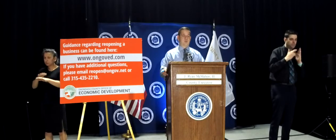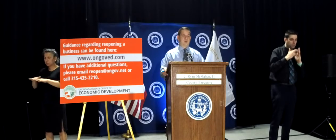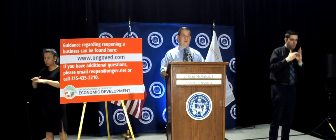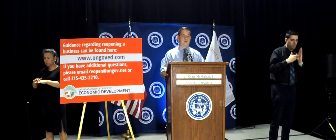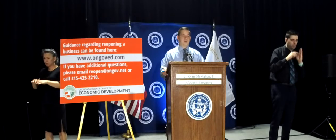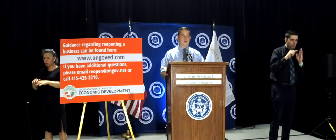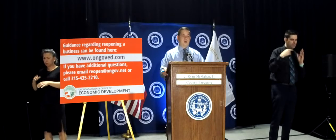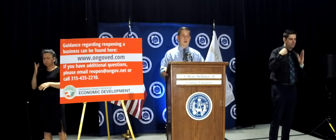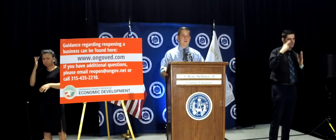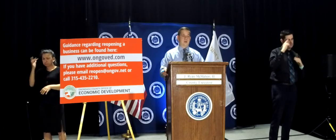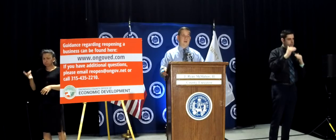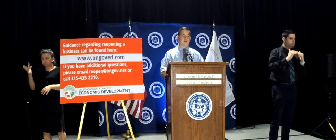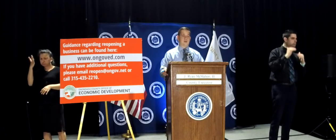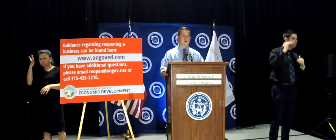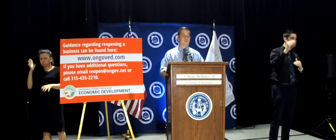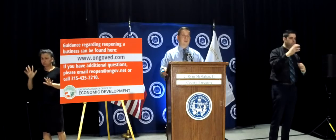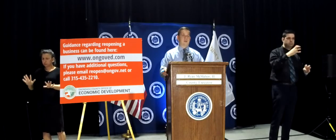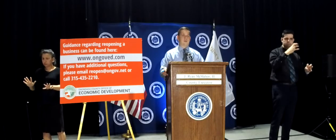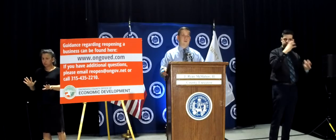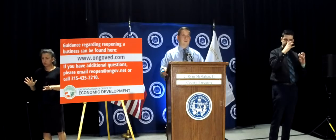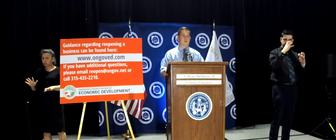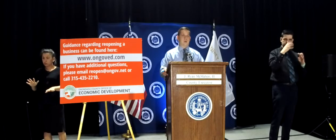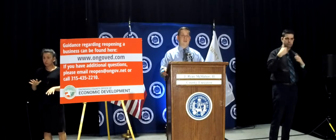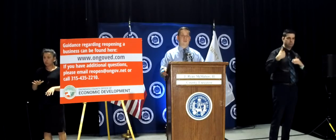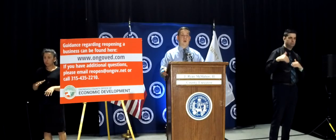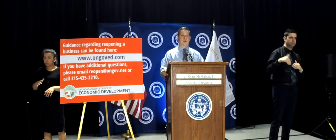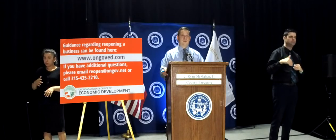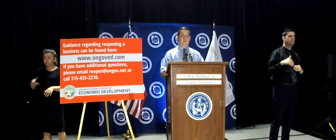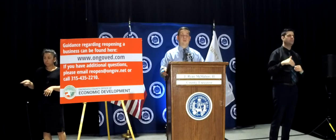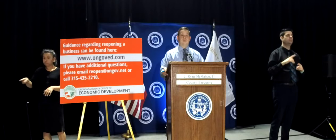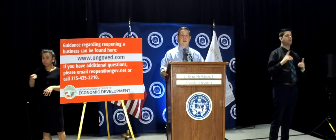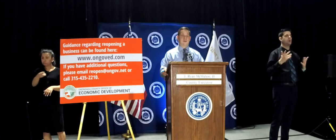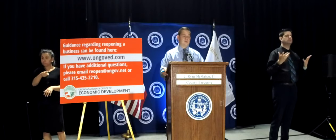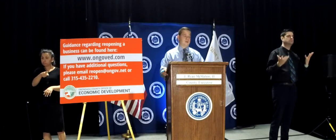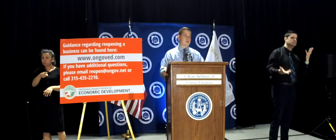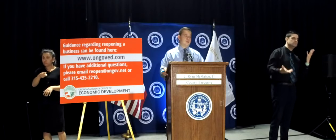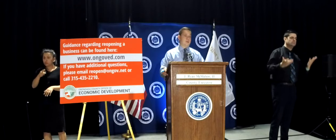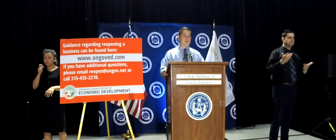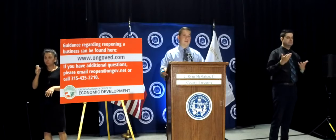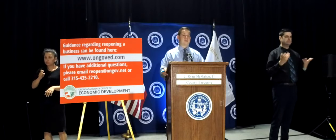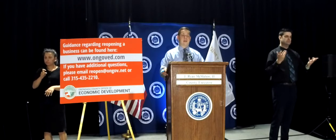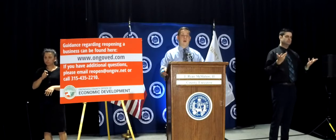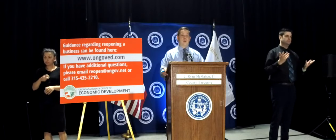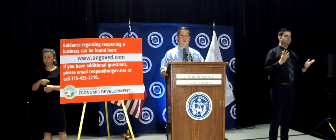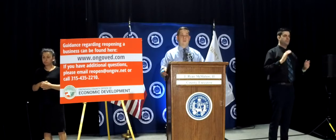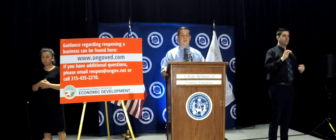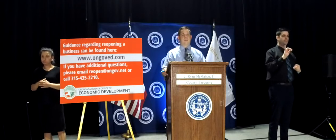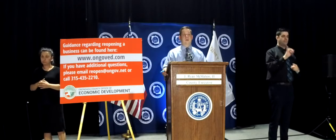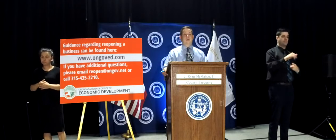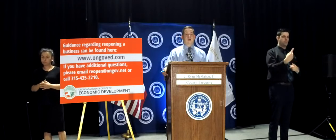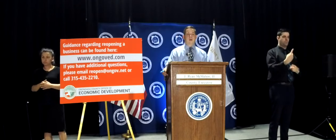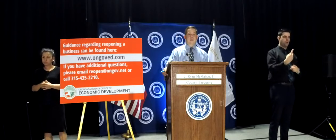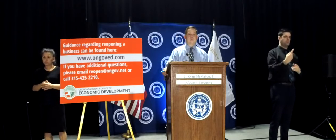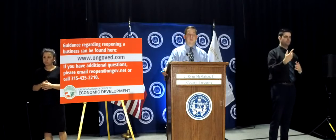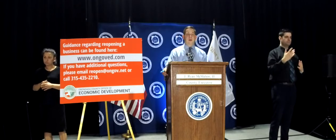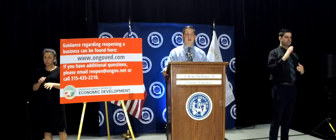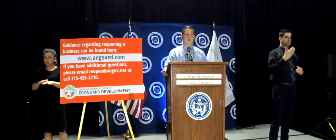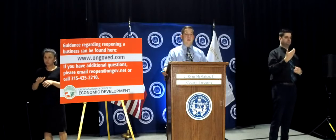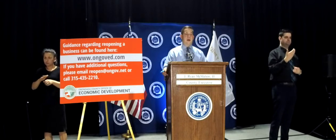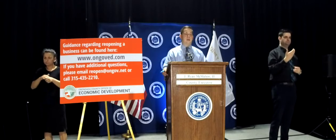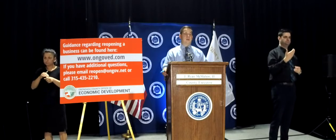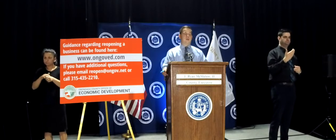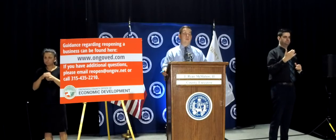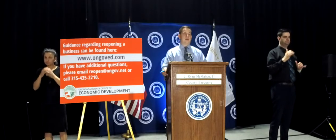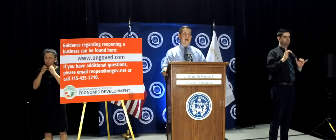at this point, it's hard to make even a rational argument to defend, but this is not one of them. This is an